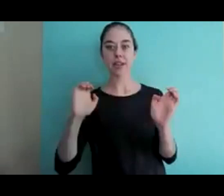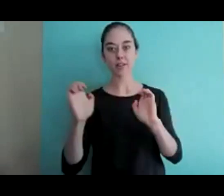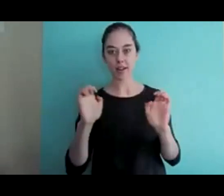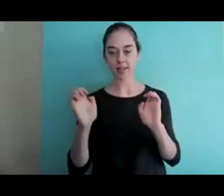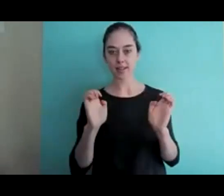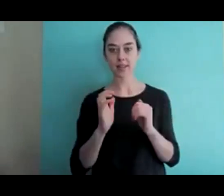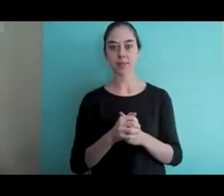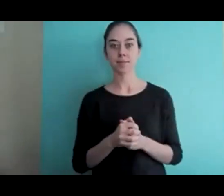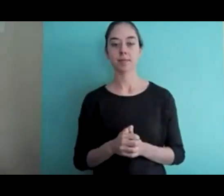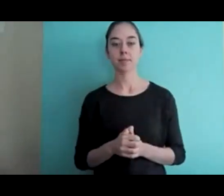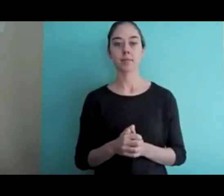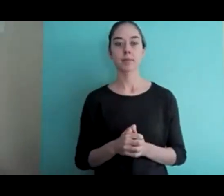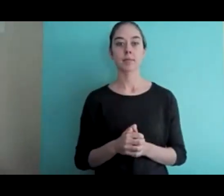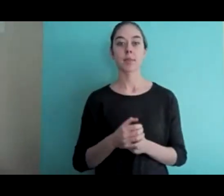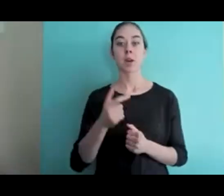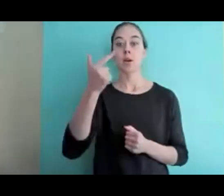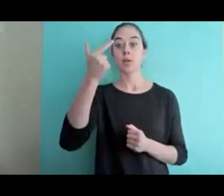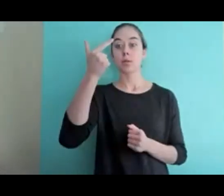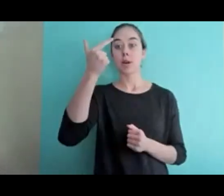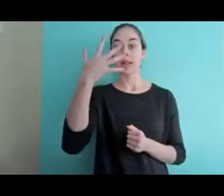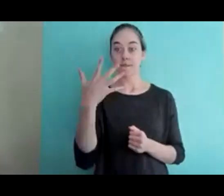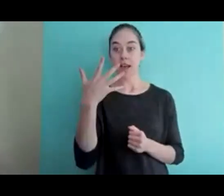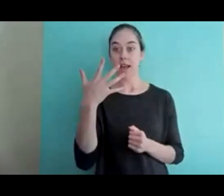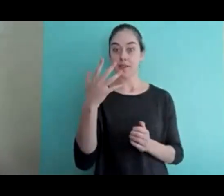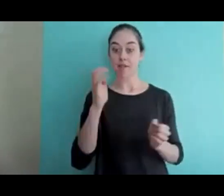so 25 action,